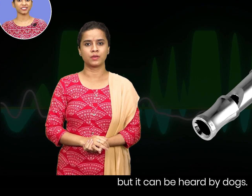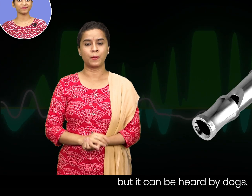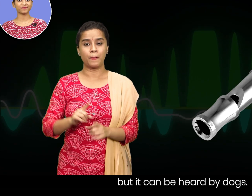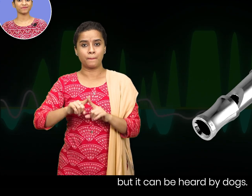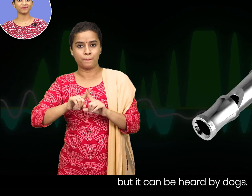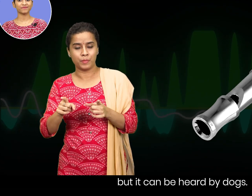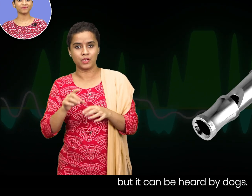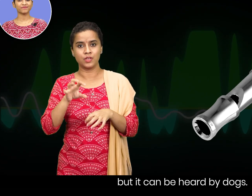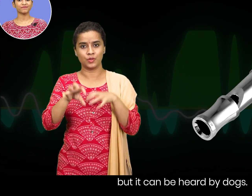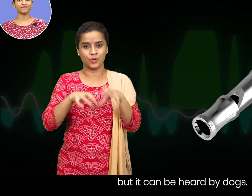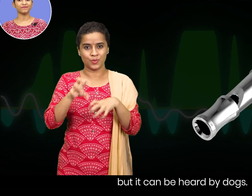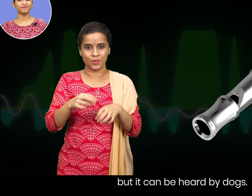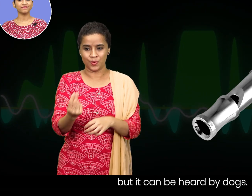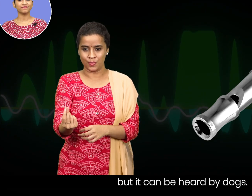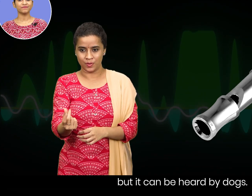dogs.